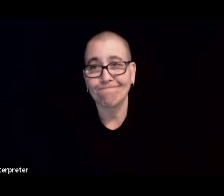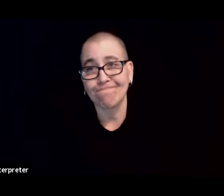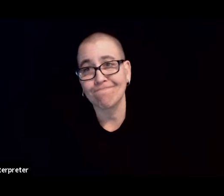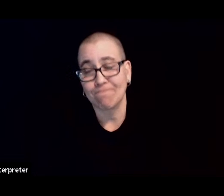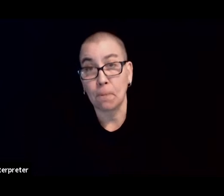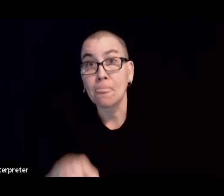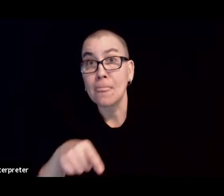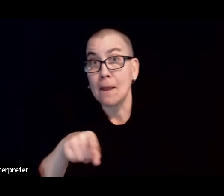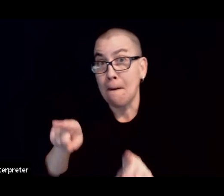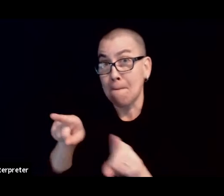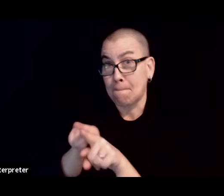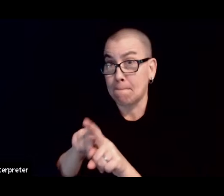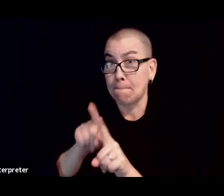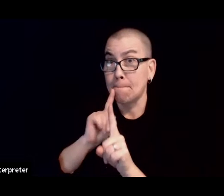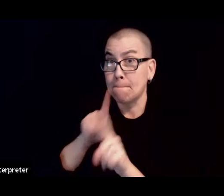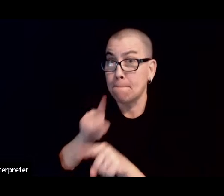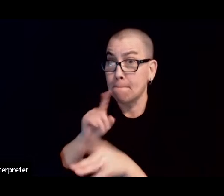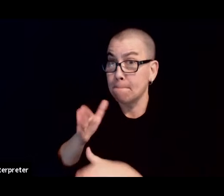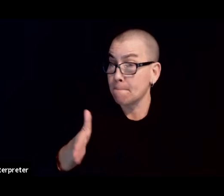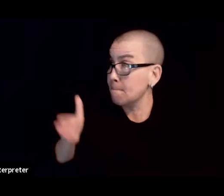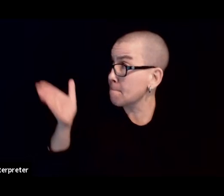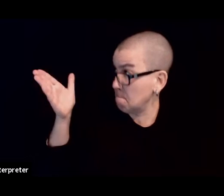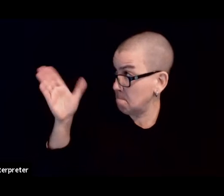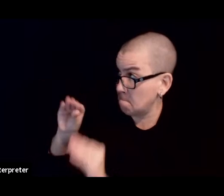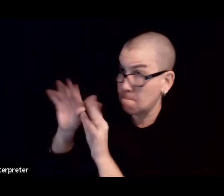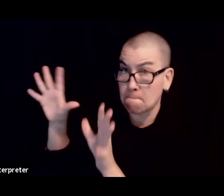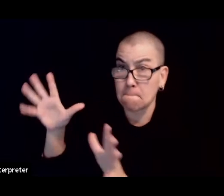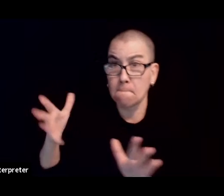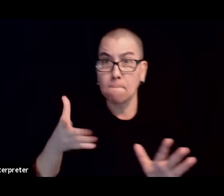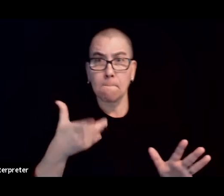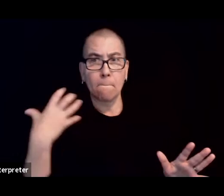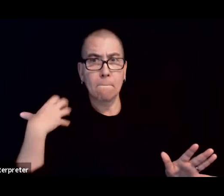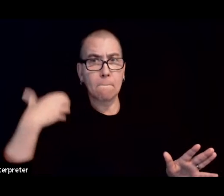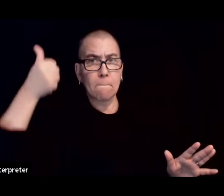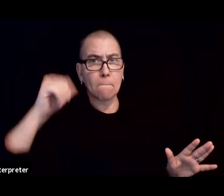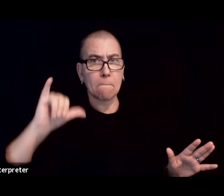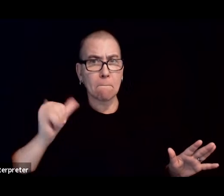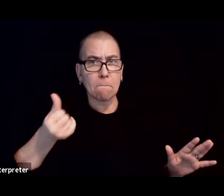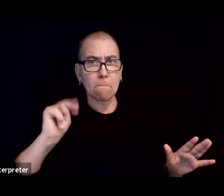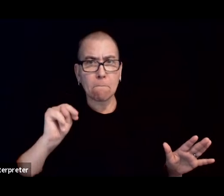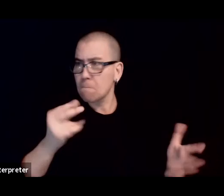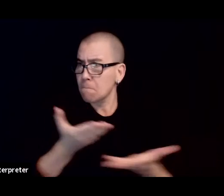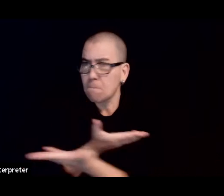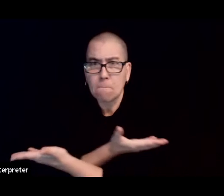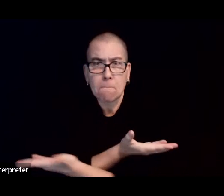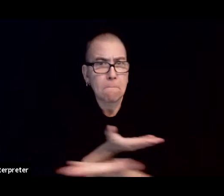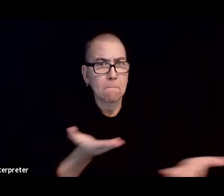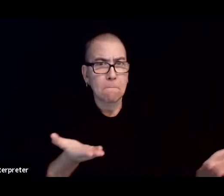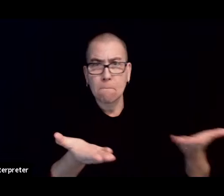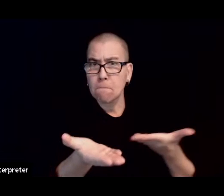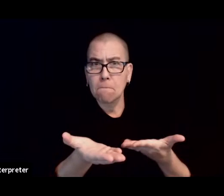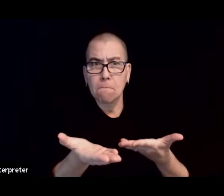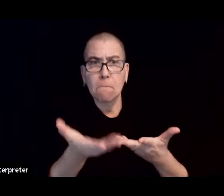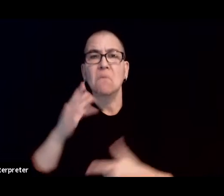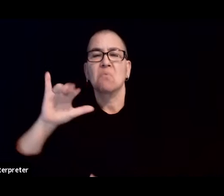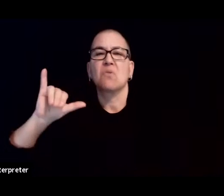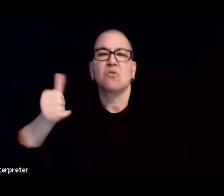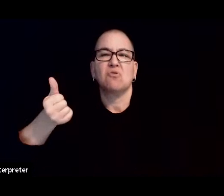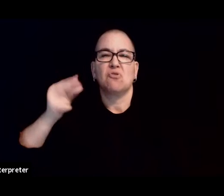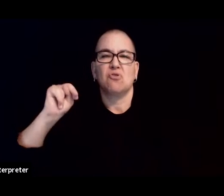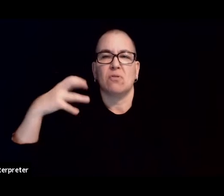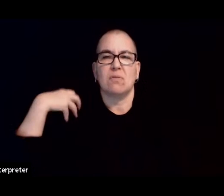Commissioner. Go ahead and ask your question. I was just going to make a further comment, but go ahead. I just want to make sure